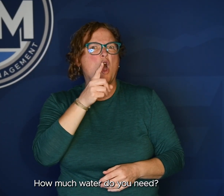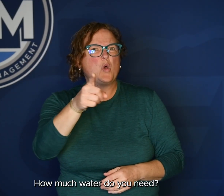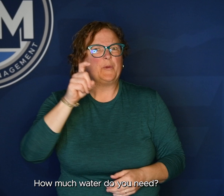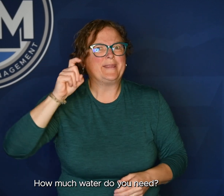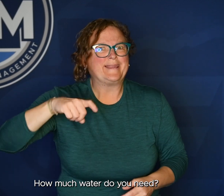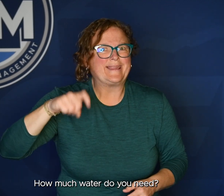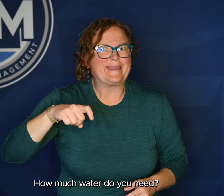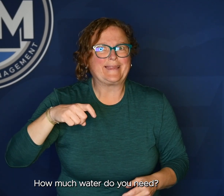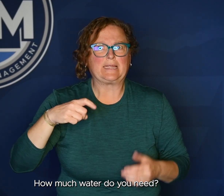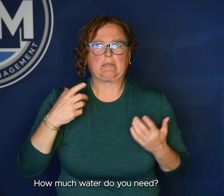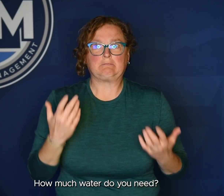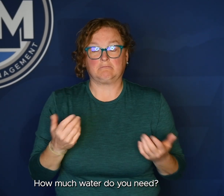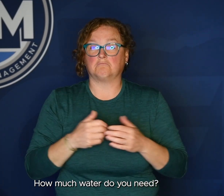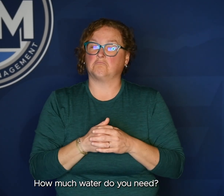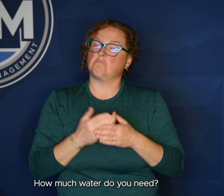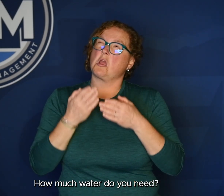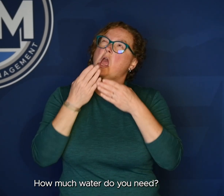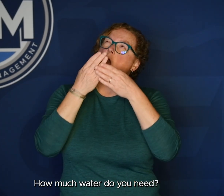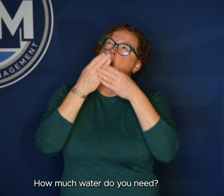How much water do you need?